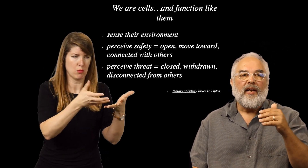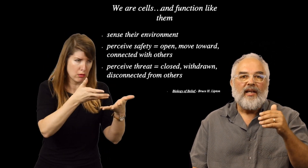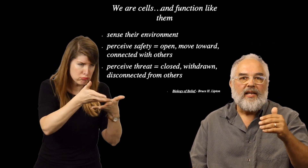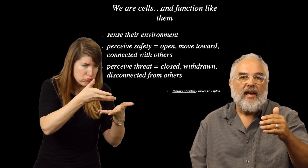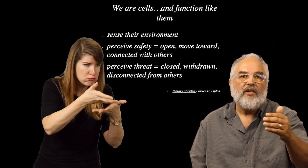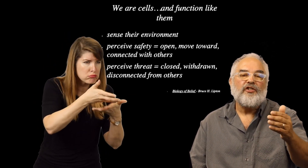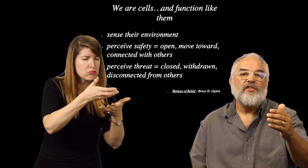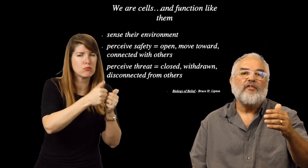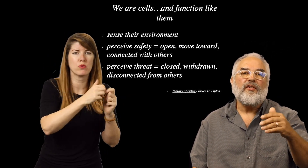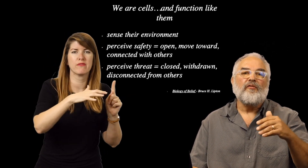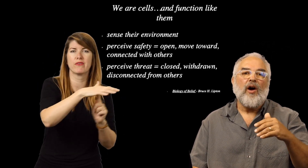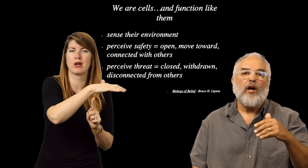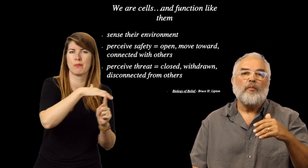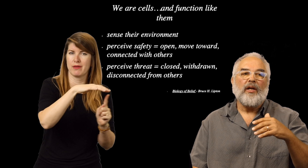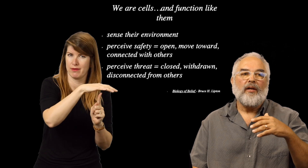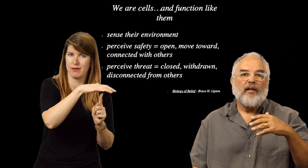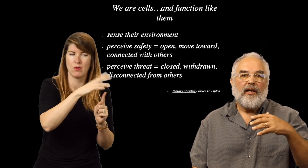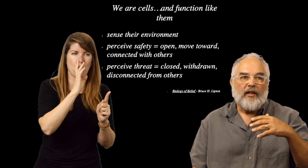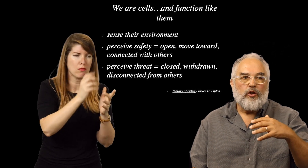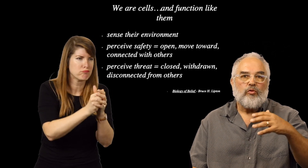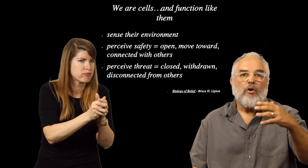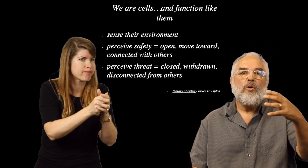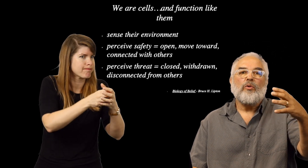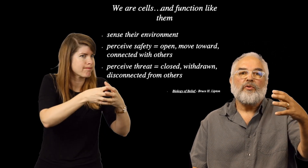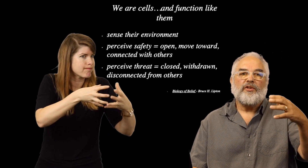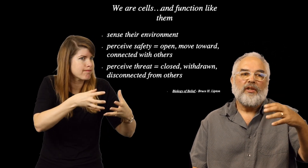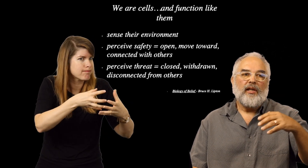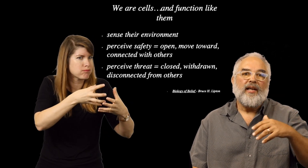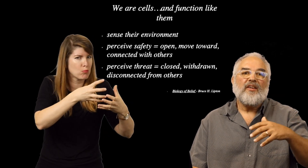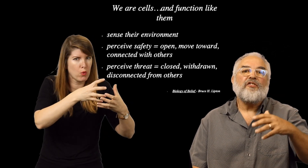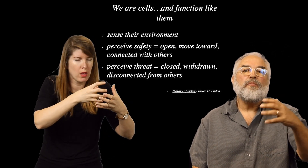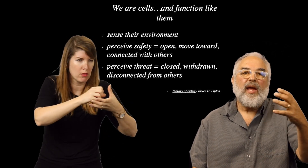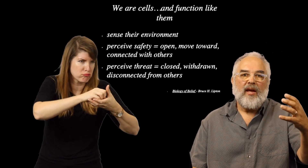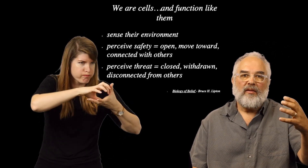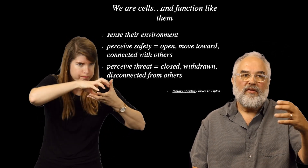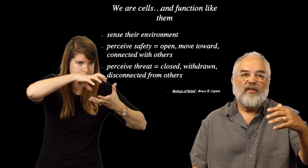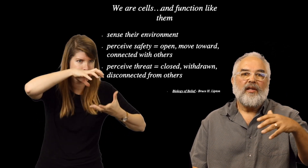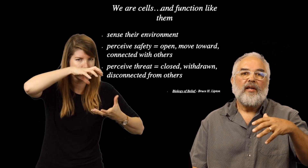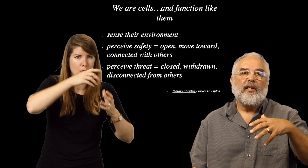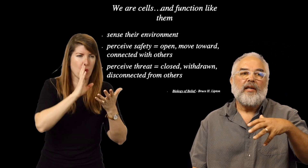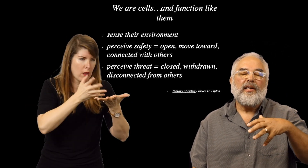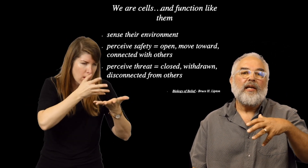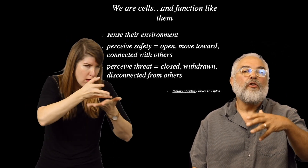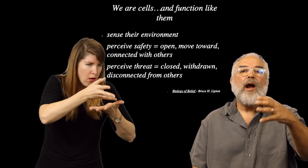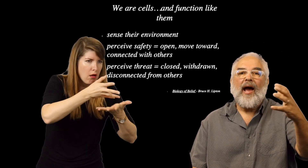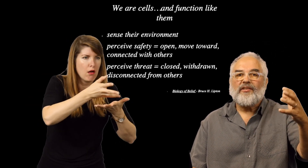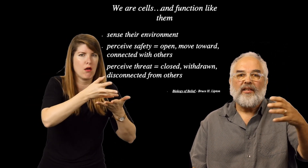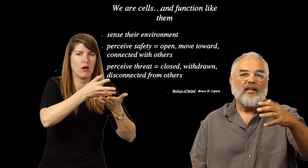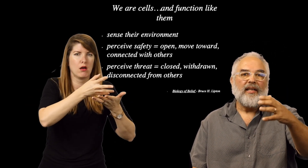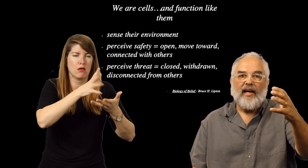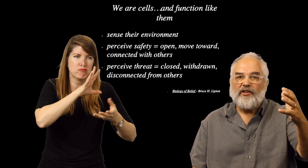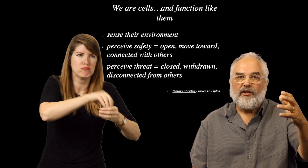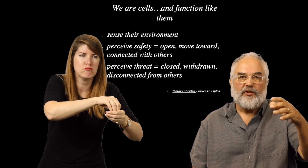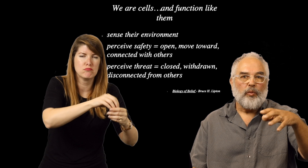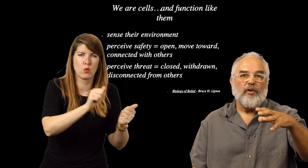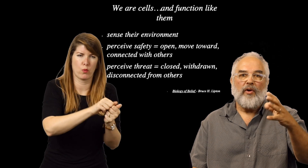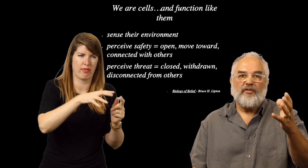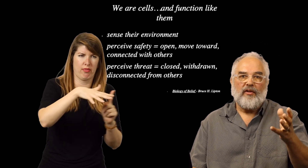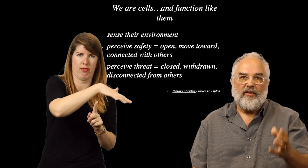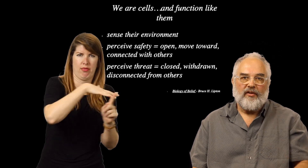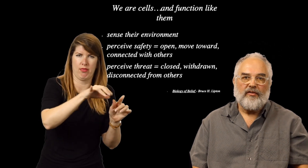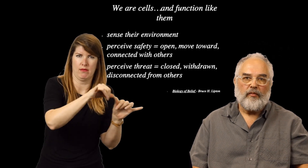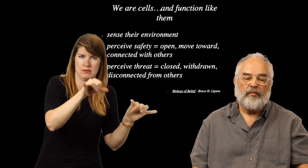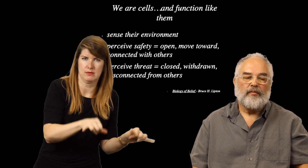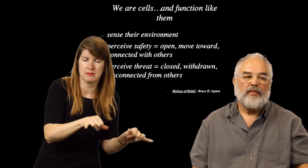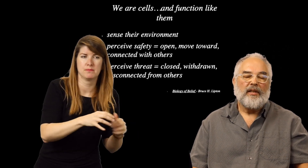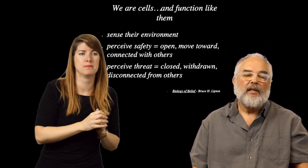it engages its environment, it grows, it expands, it interacts and engages with the rest